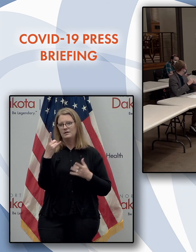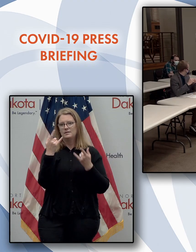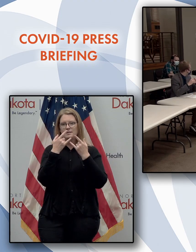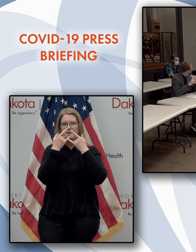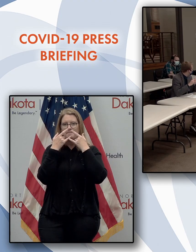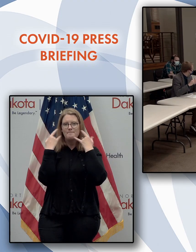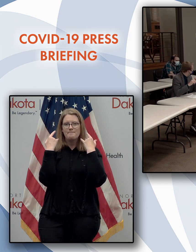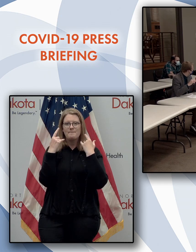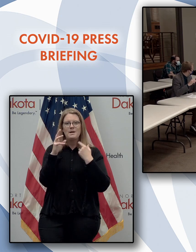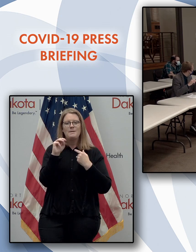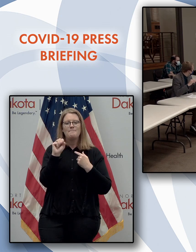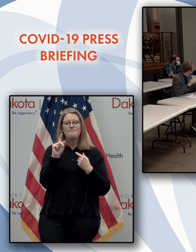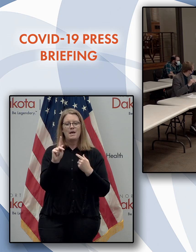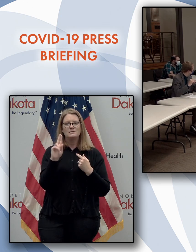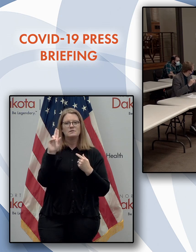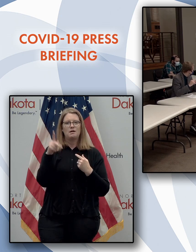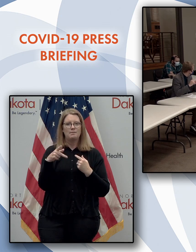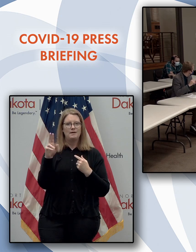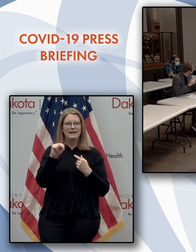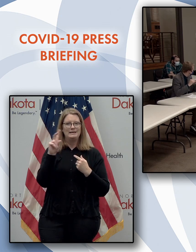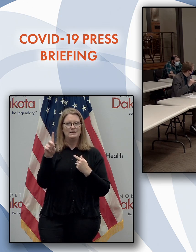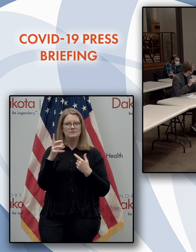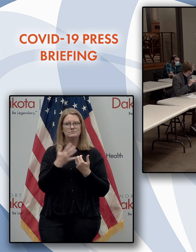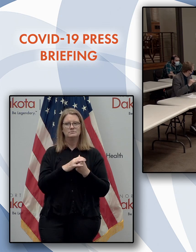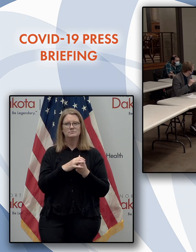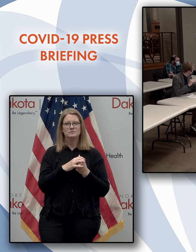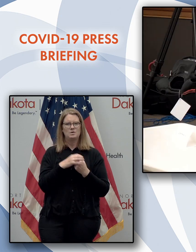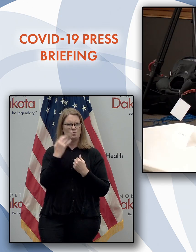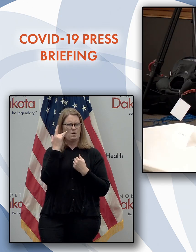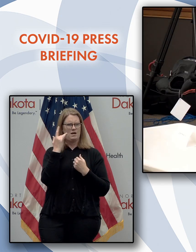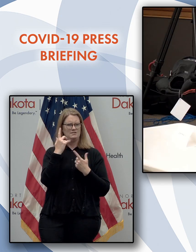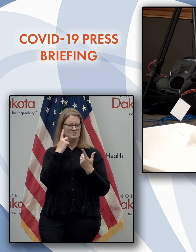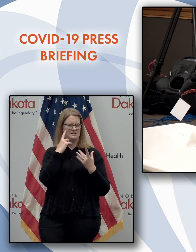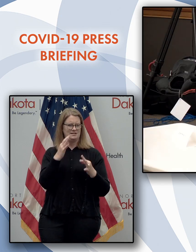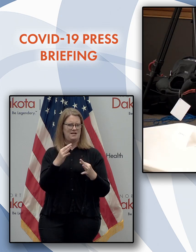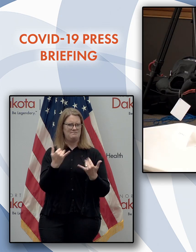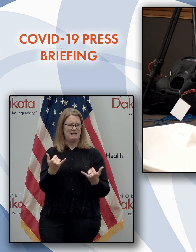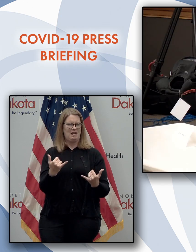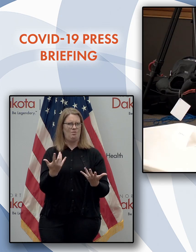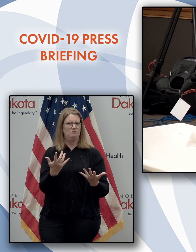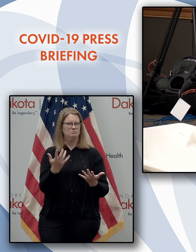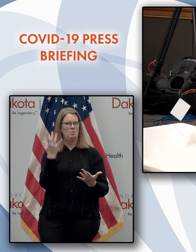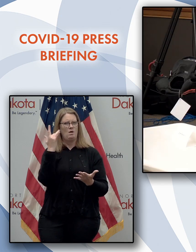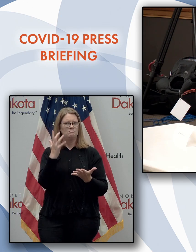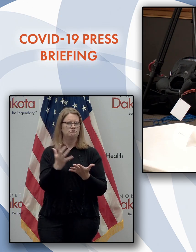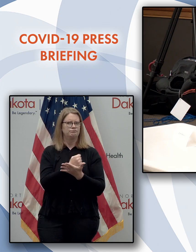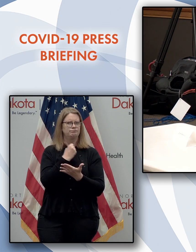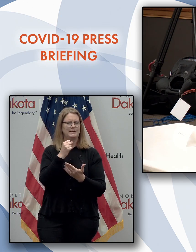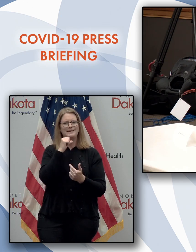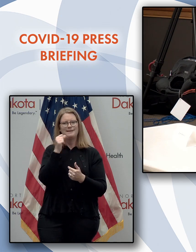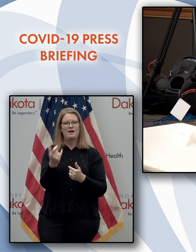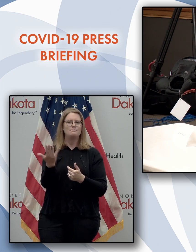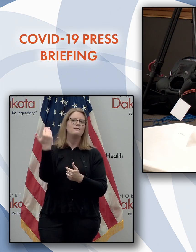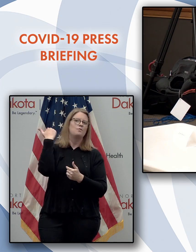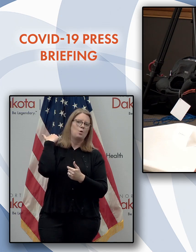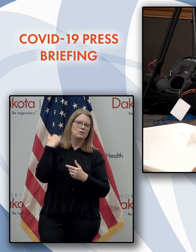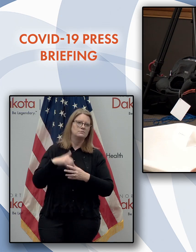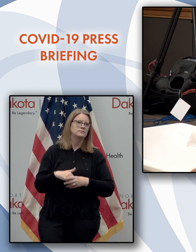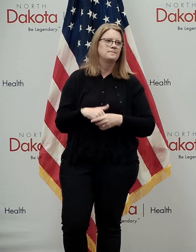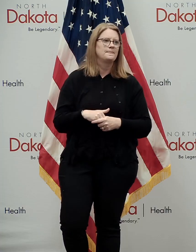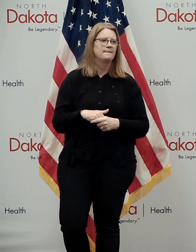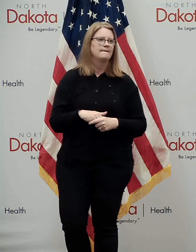Up ND campaign, why did we decide to do this now compared to maybe an earlier date?